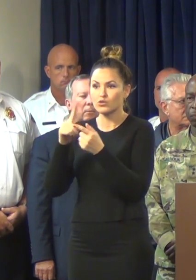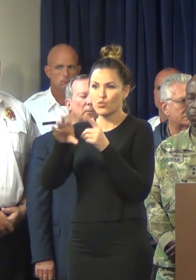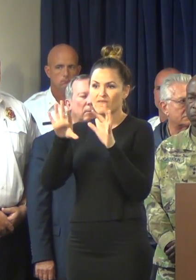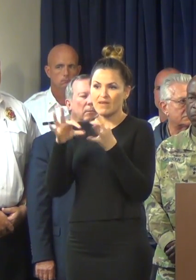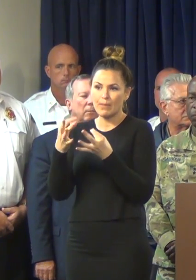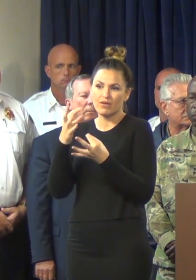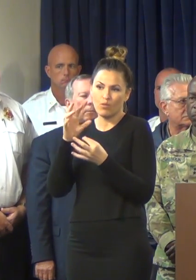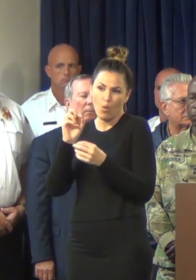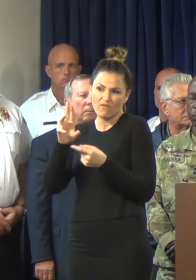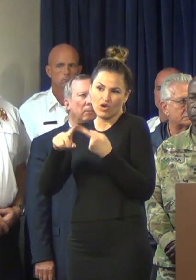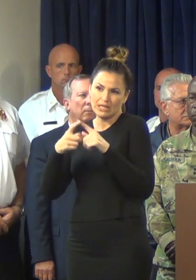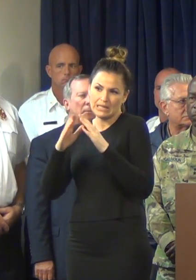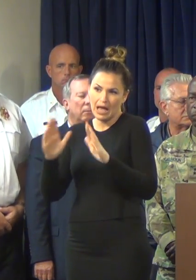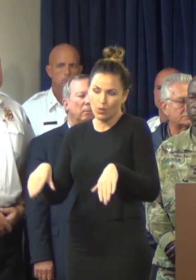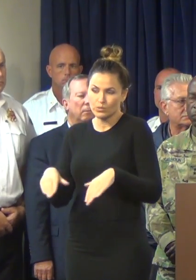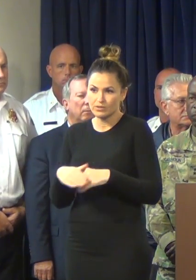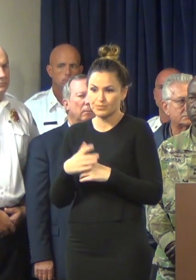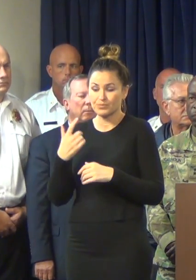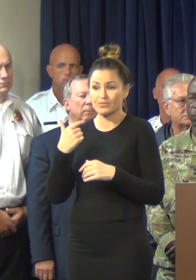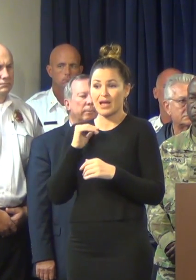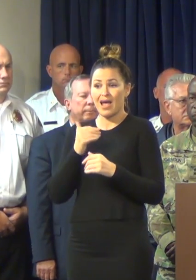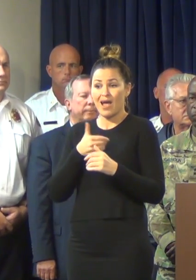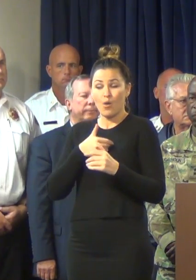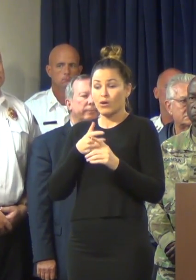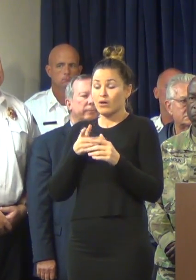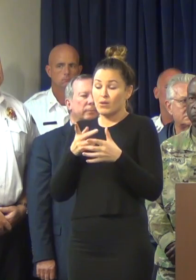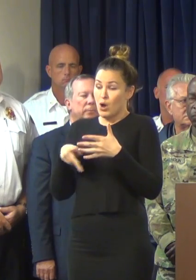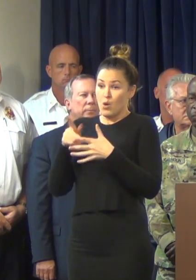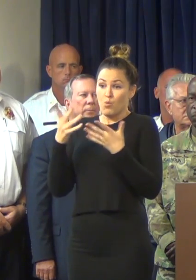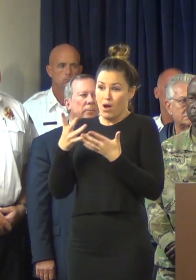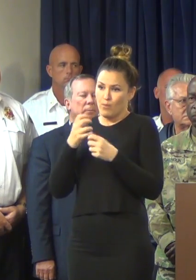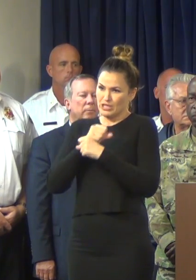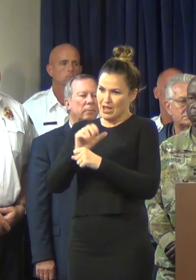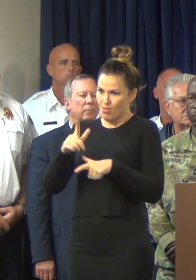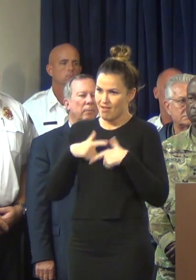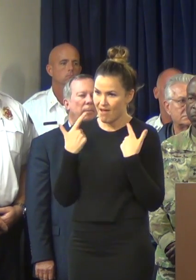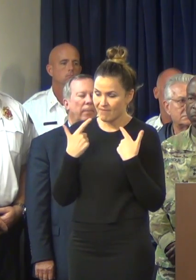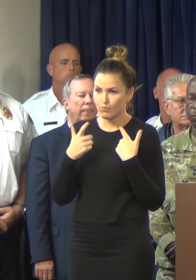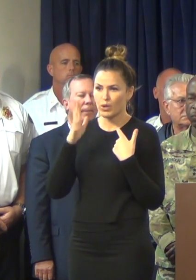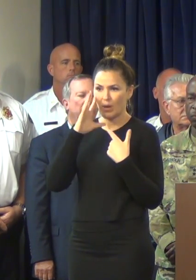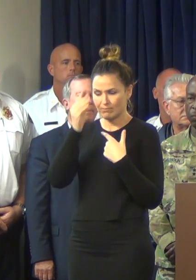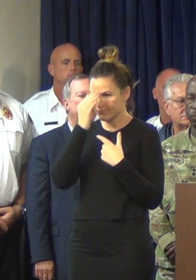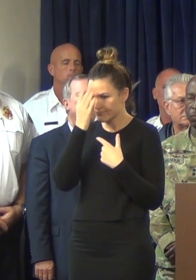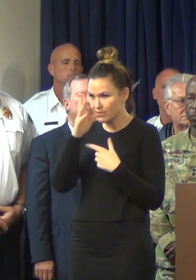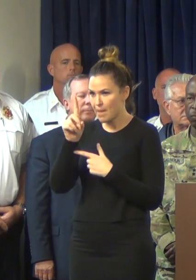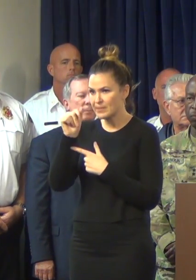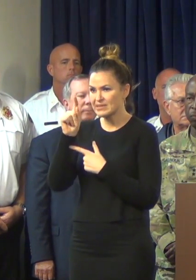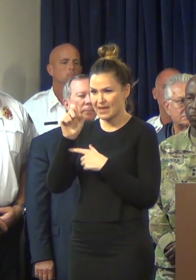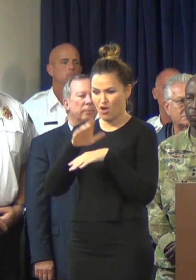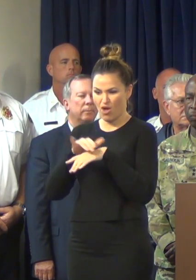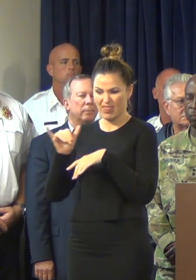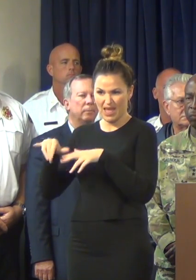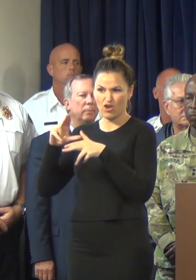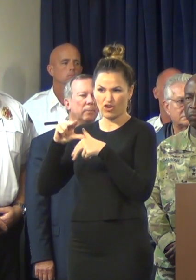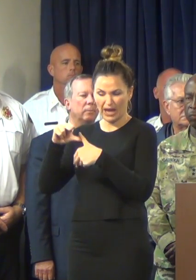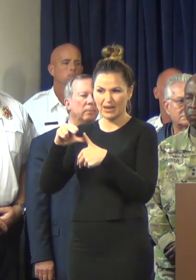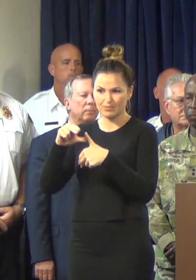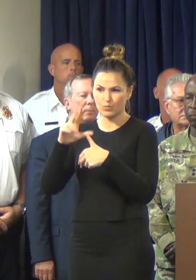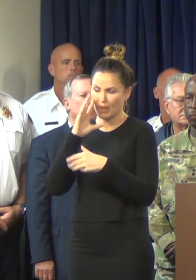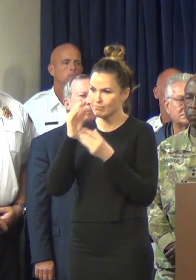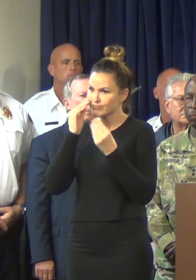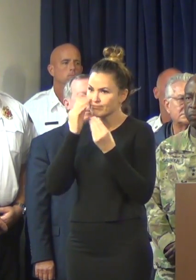house. We're focused on protecting life. We're going to continue to provide updates on this life-threatening storm as it develops and approaches